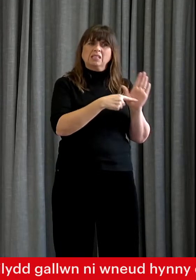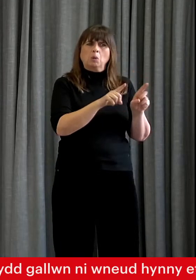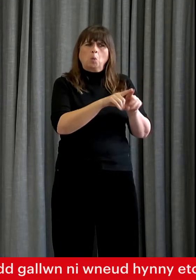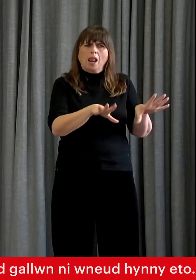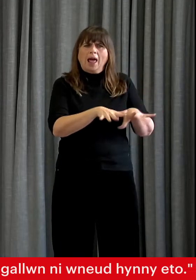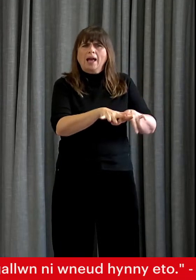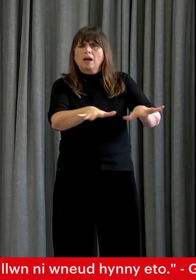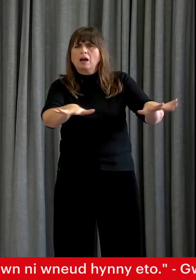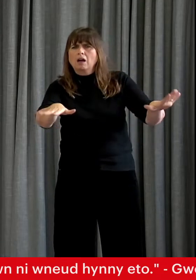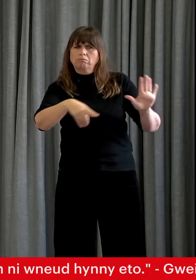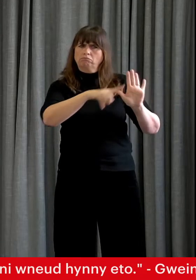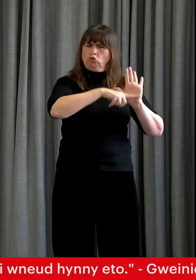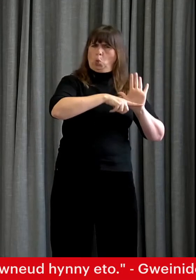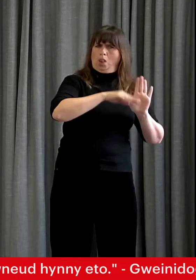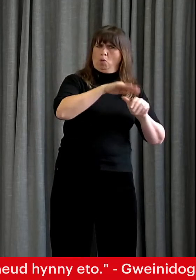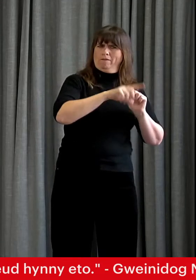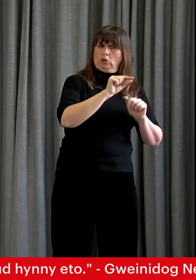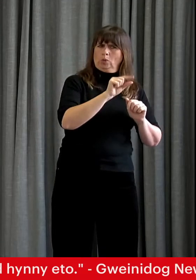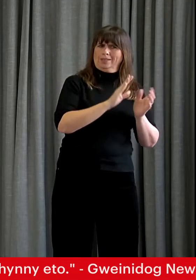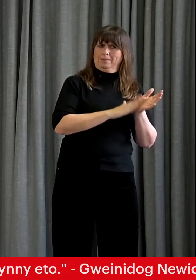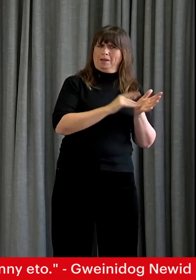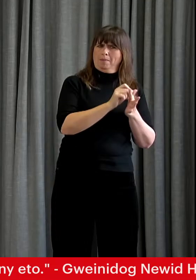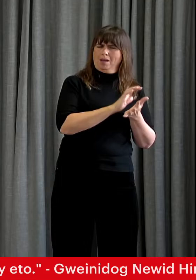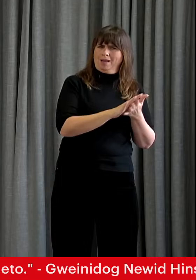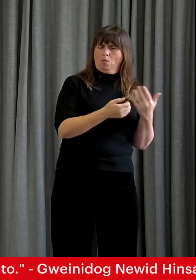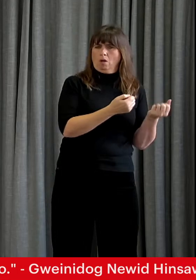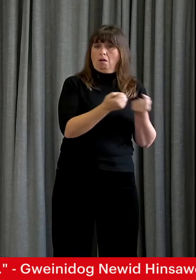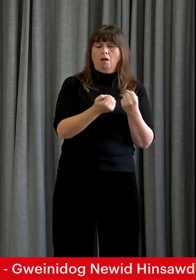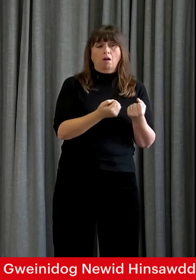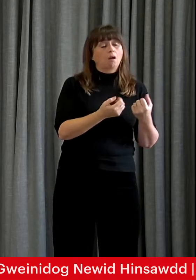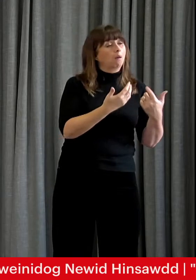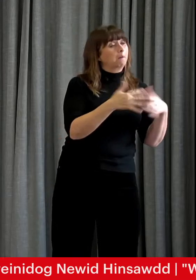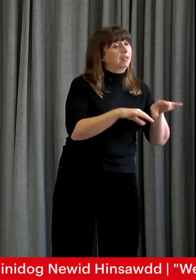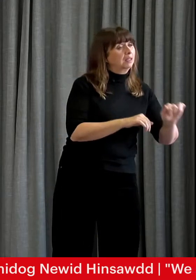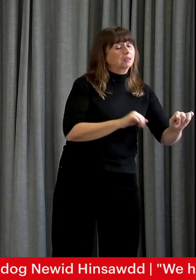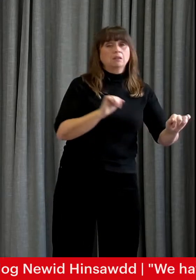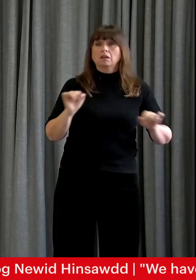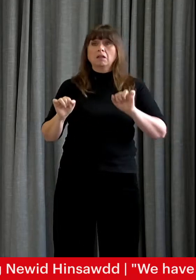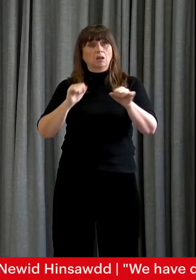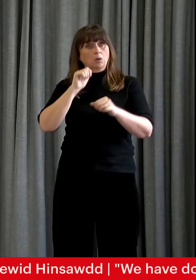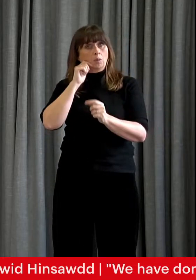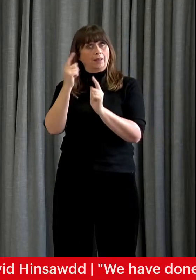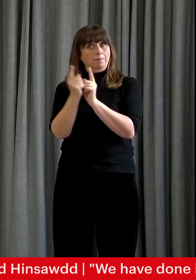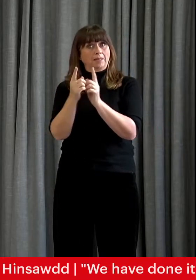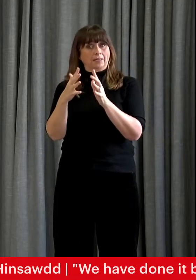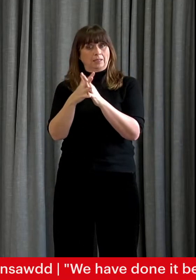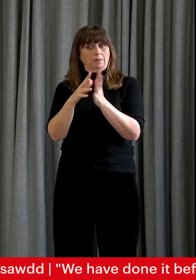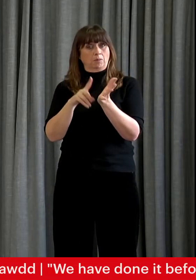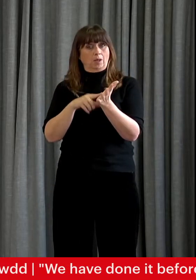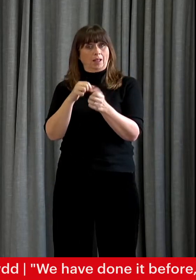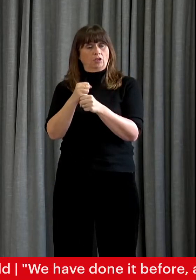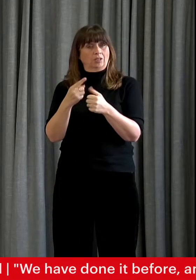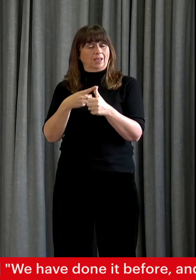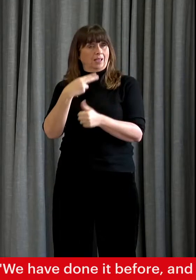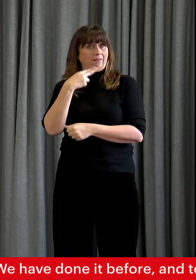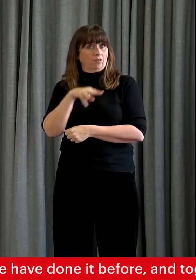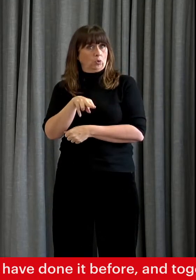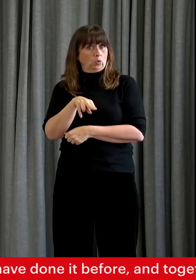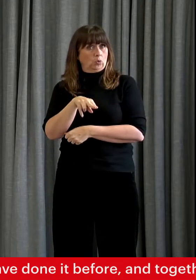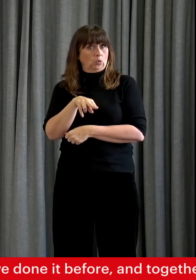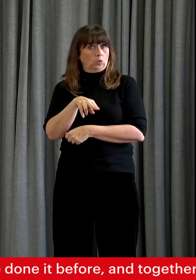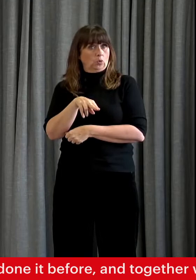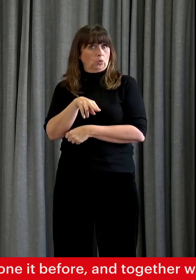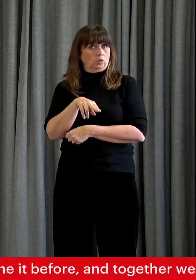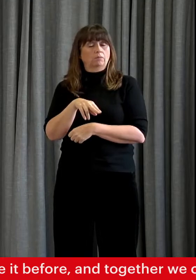We've already looked at how it's been implemented in different areas. I can tell you I have a meeting with the WLGA this afternoon alongside Lee Waters,